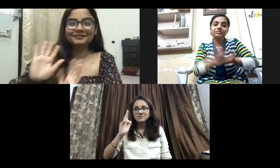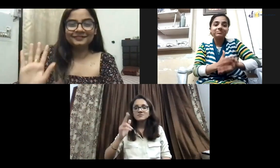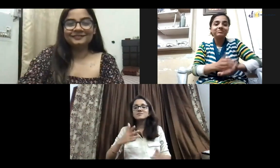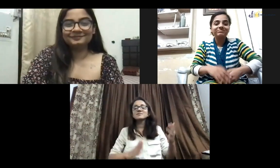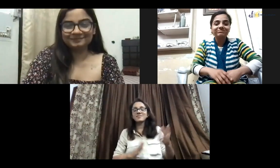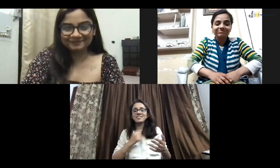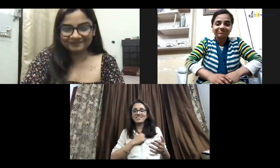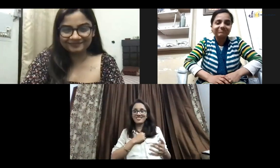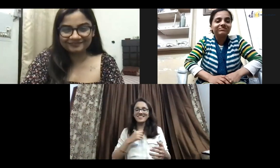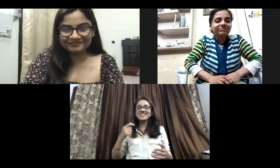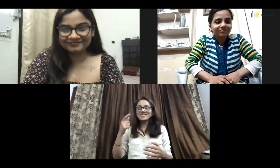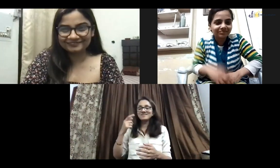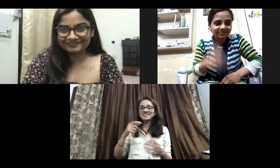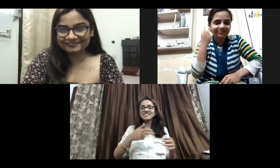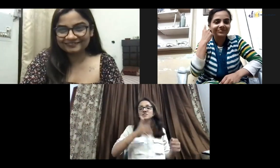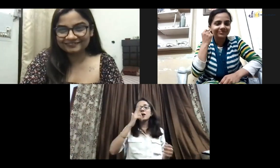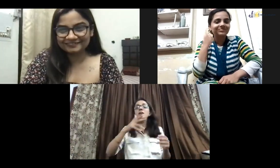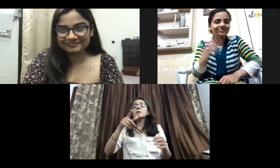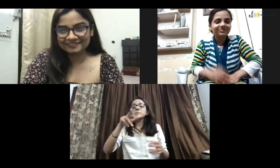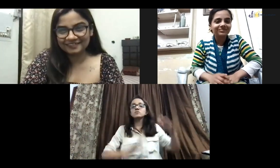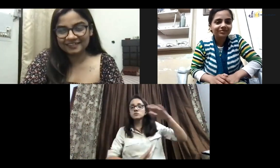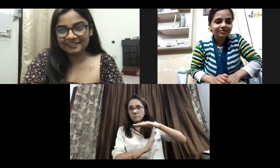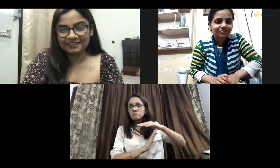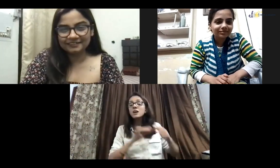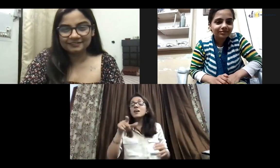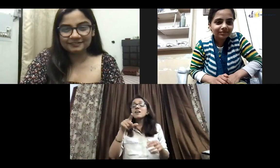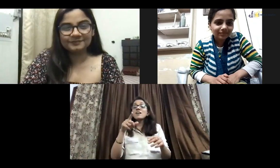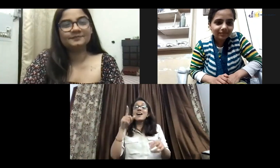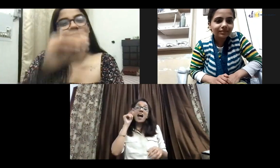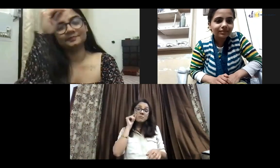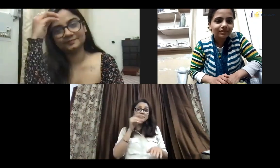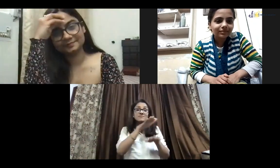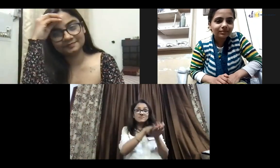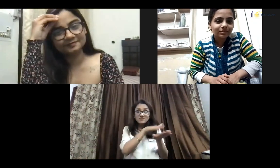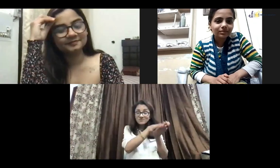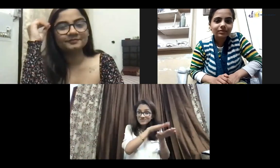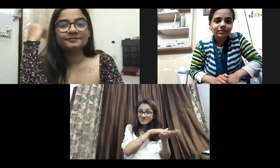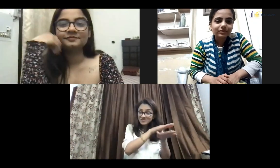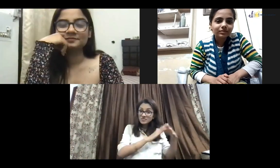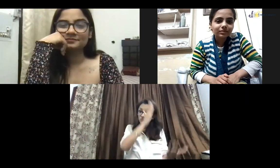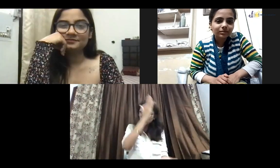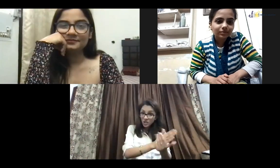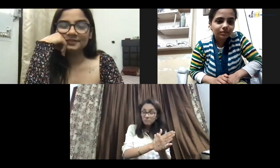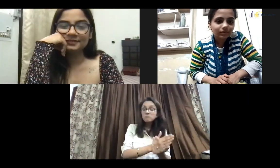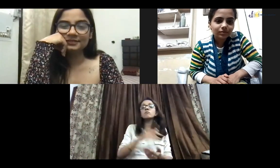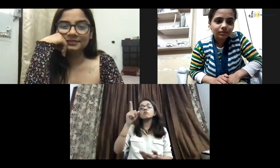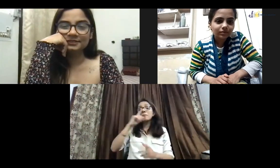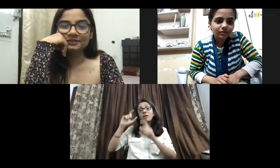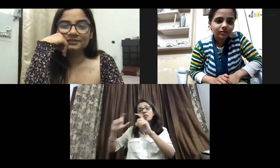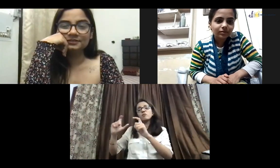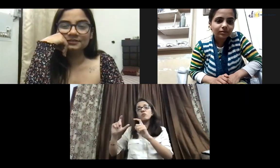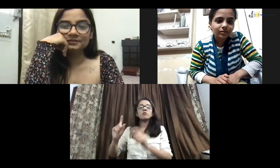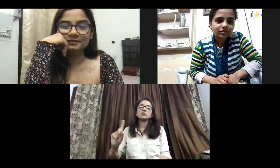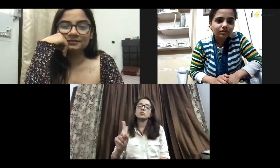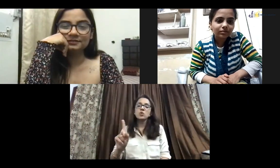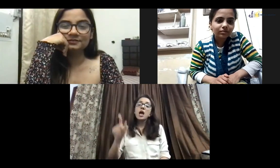stop. That Stop. they have to stop pampering the boys. Please stop pampering the boys all the